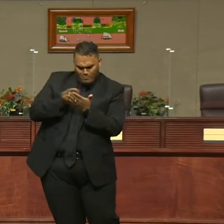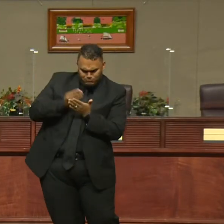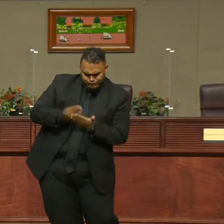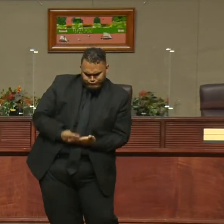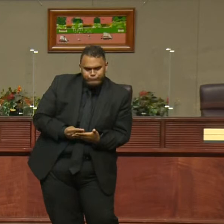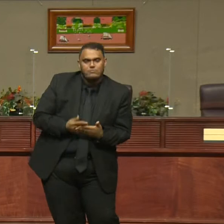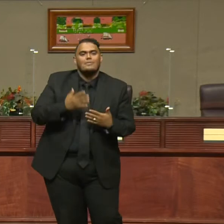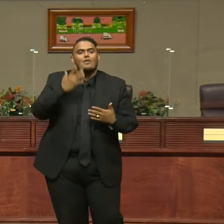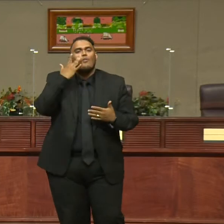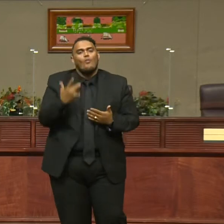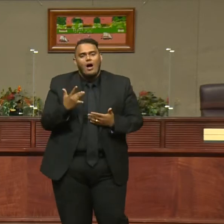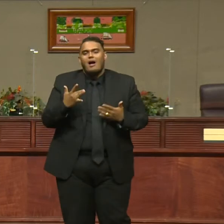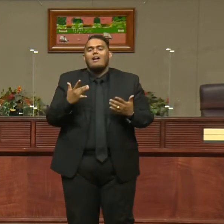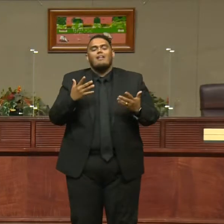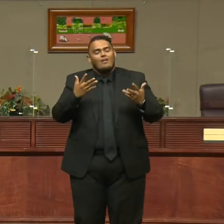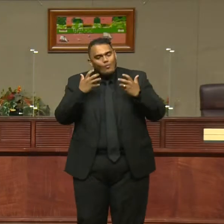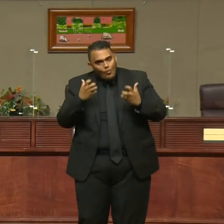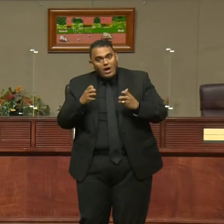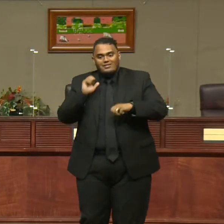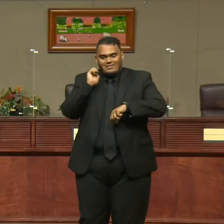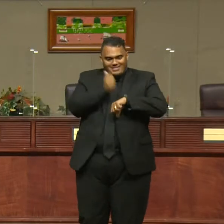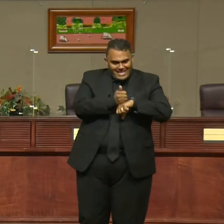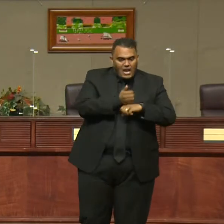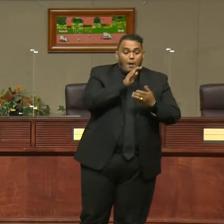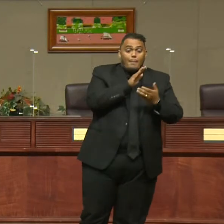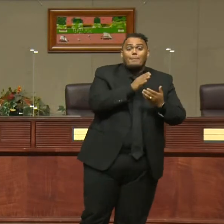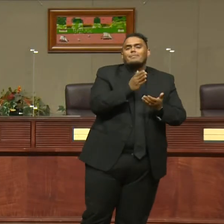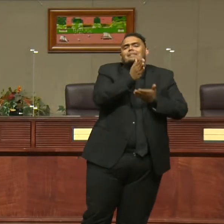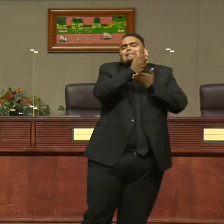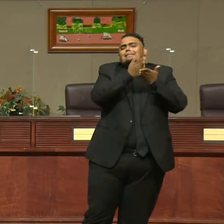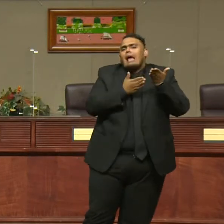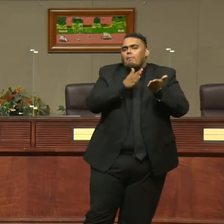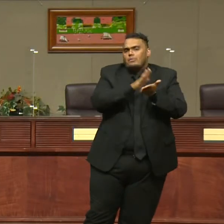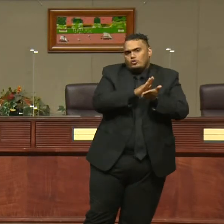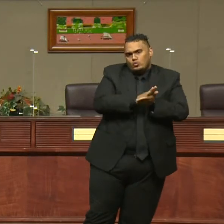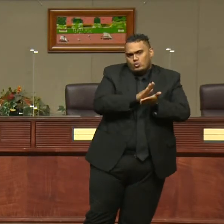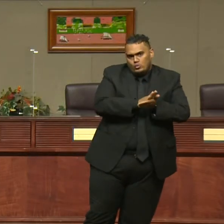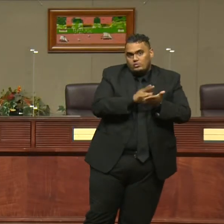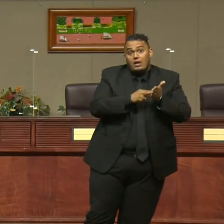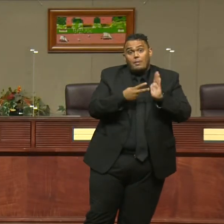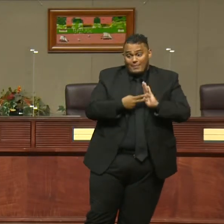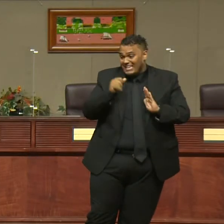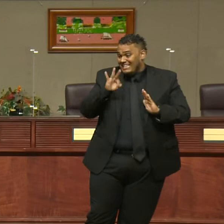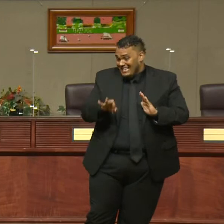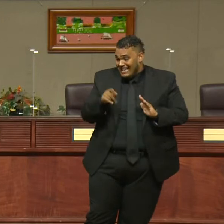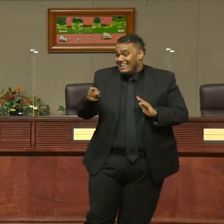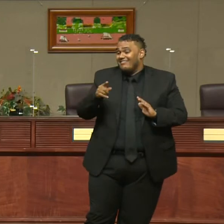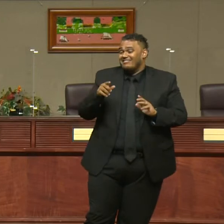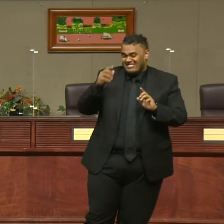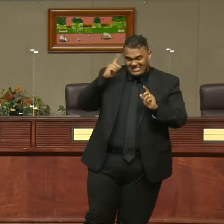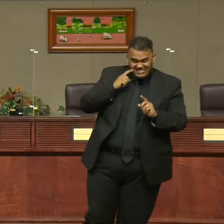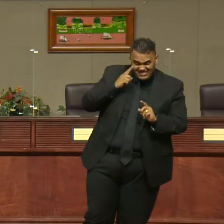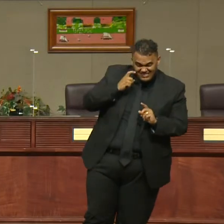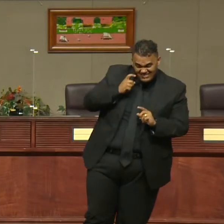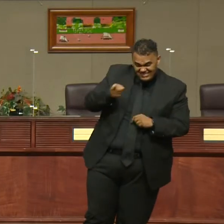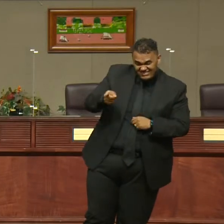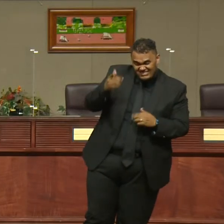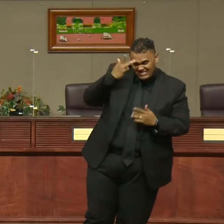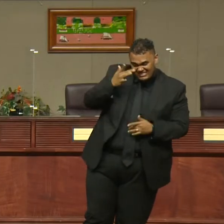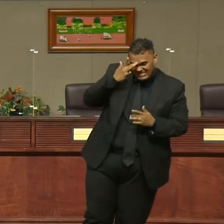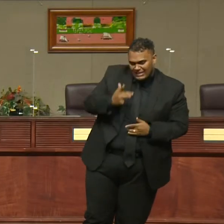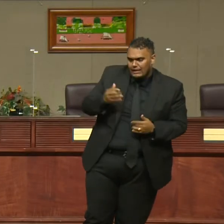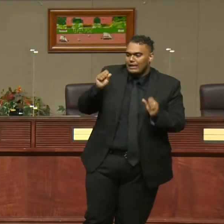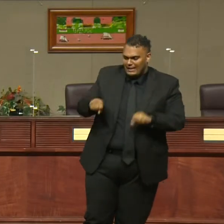all the schools, so that the test can be rapidly administered and detect anyone who may be symptomatic that